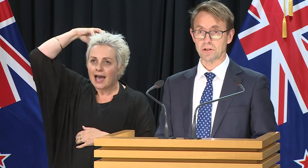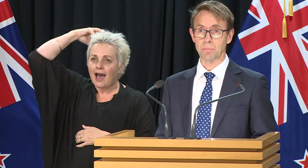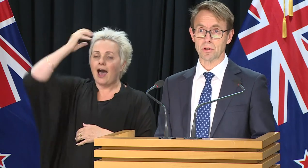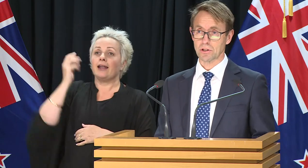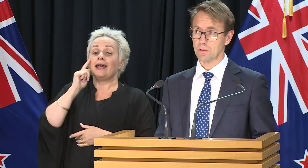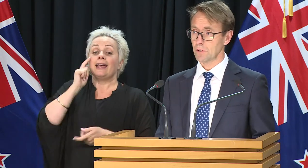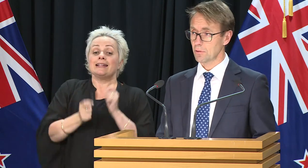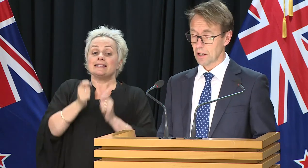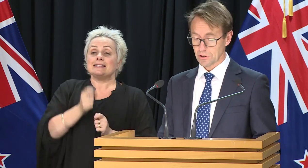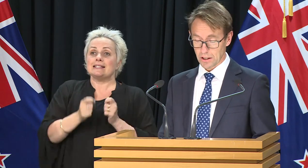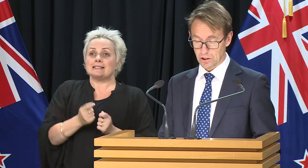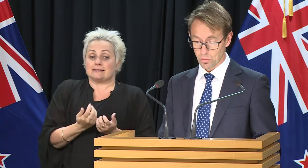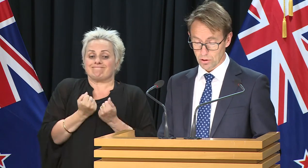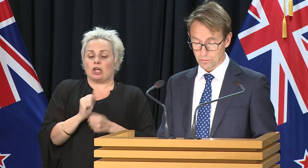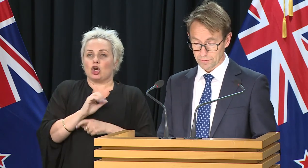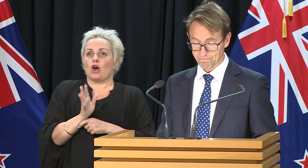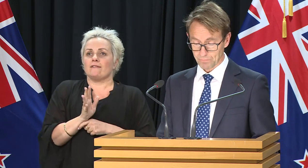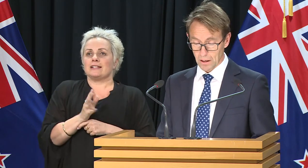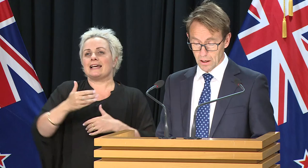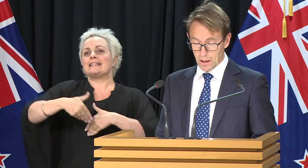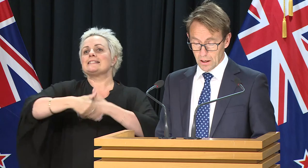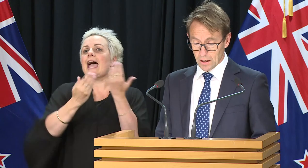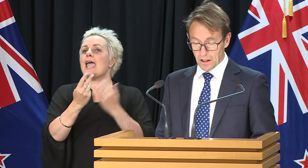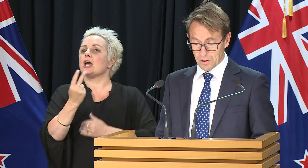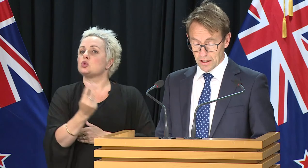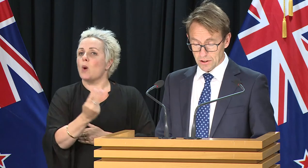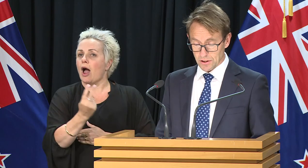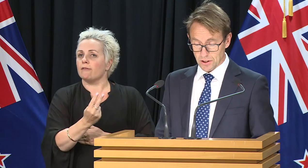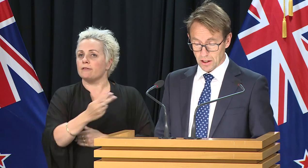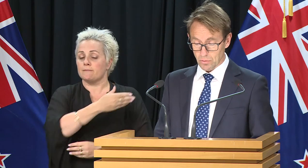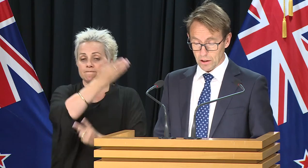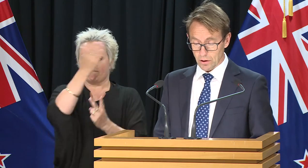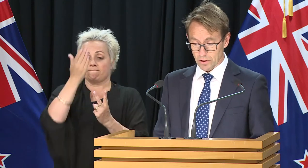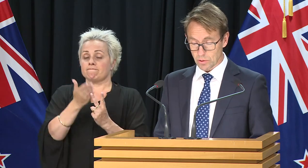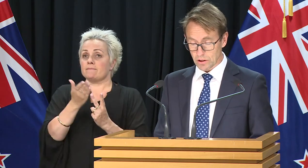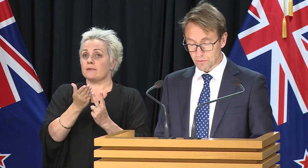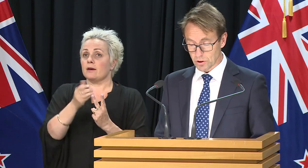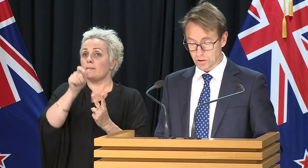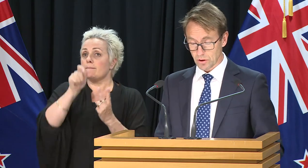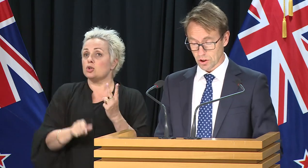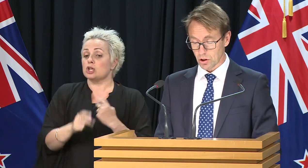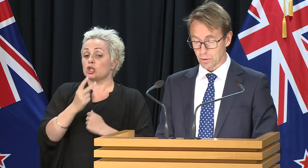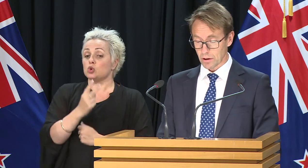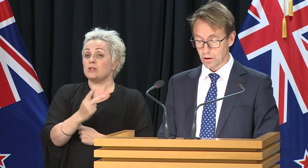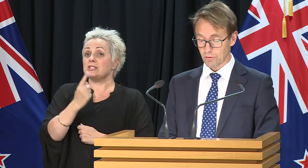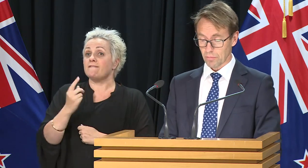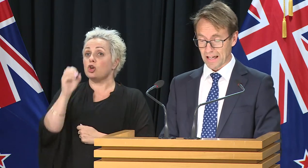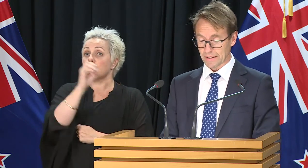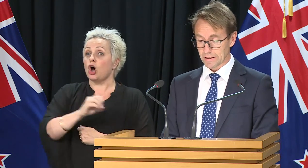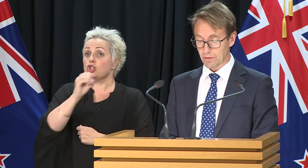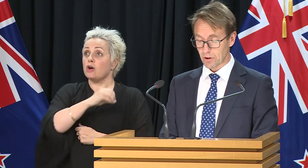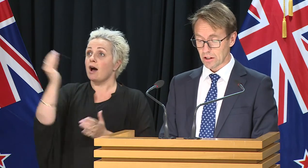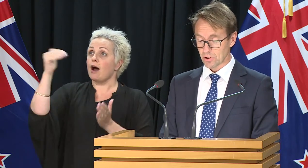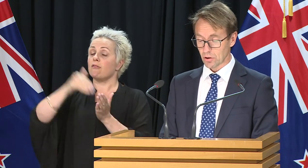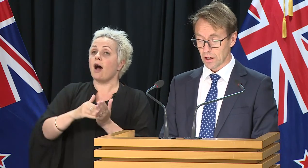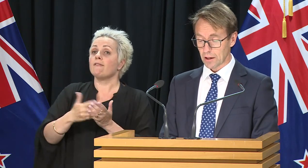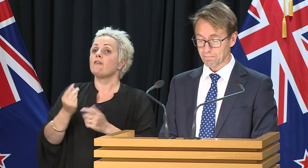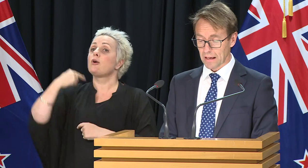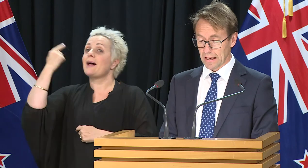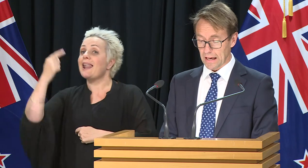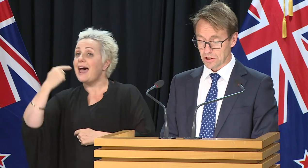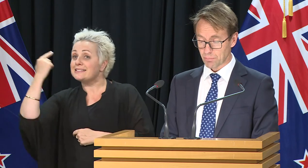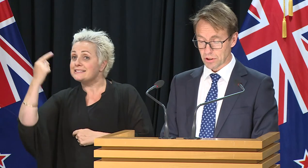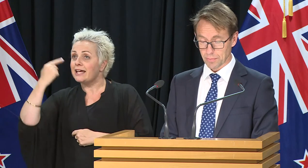and tested positive at around day 12. Another case, the second one, on the 21st of October from London via